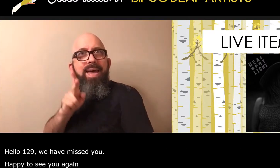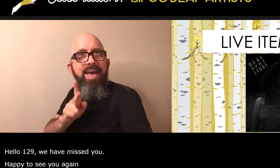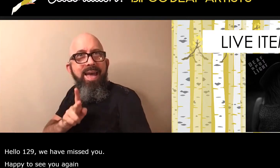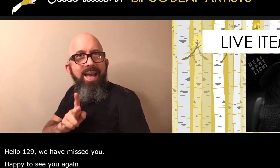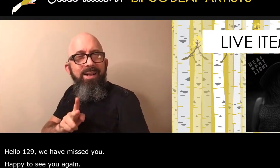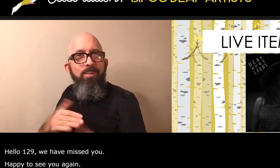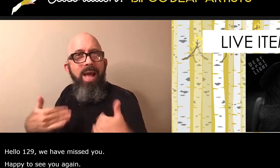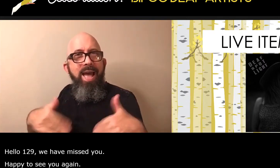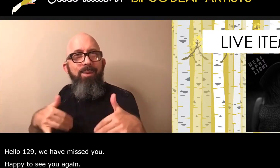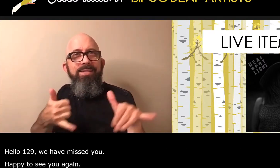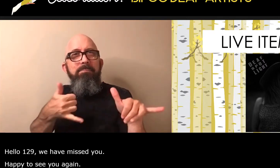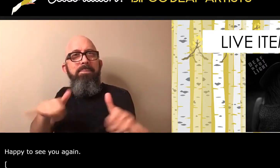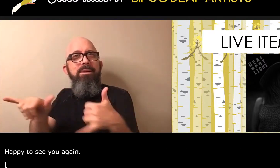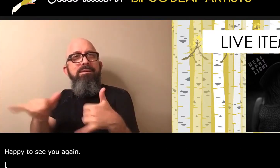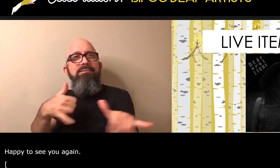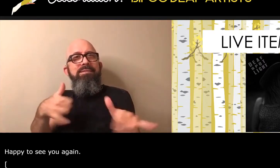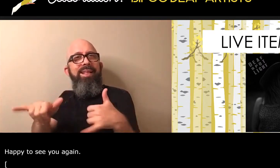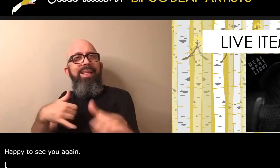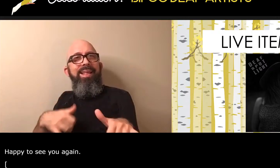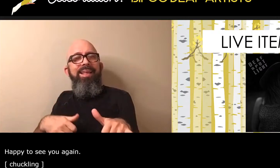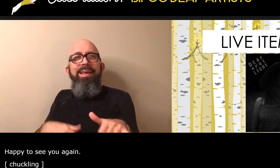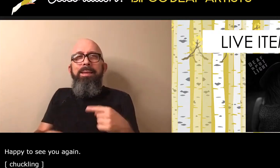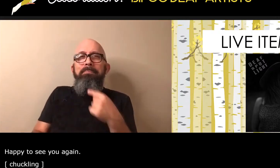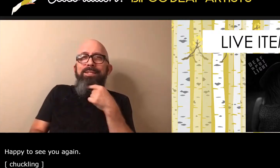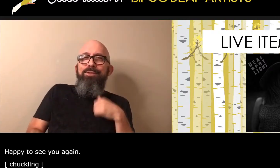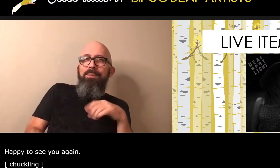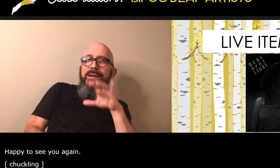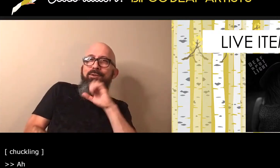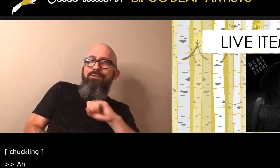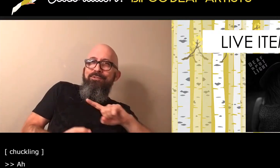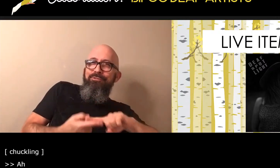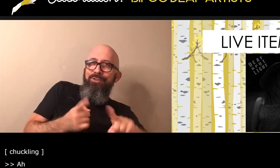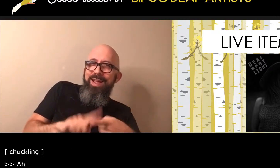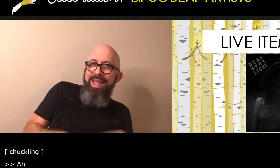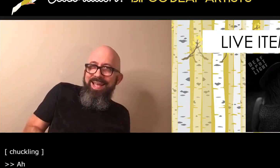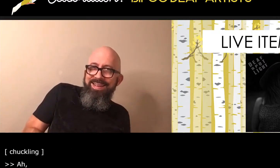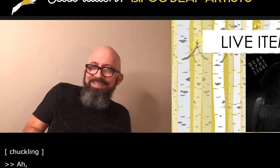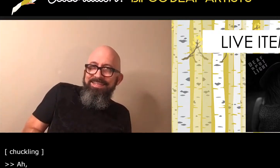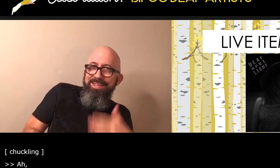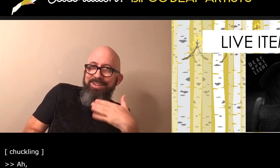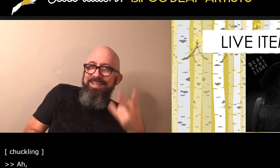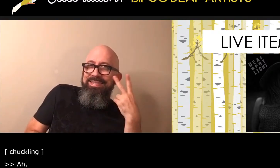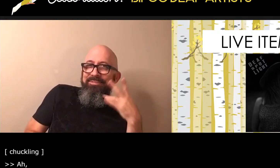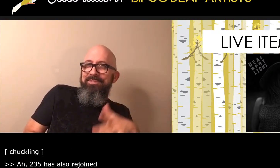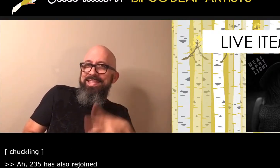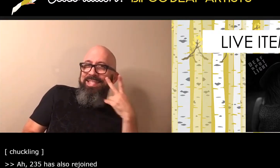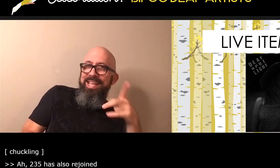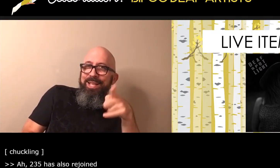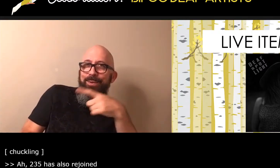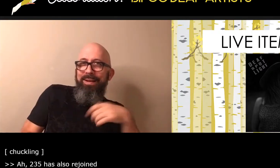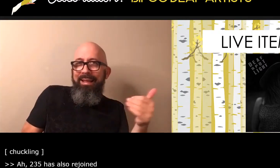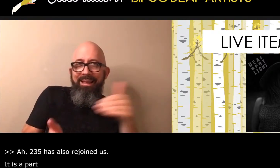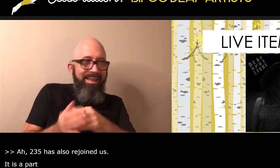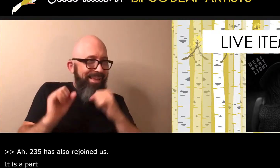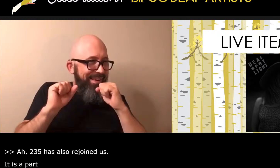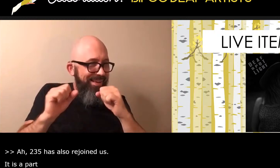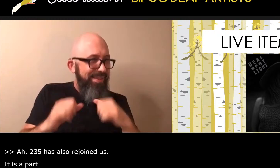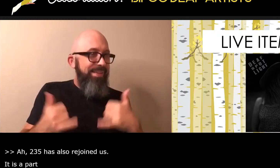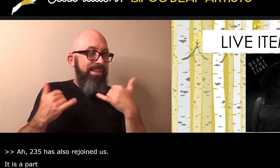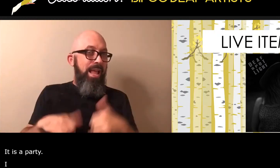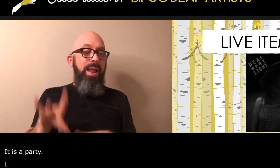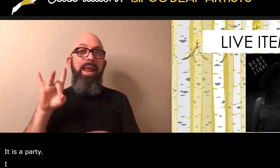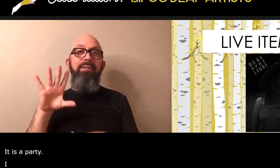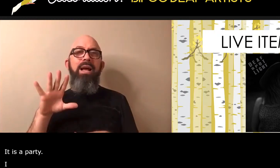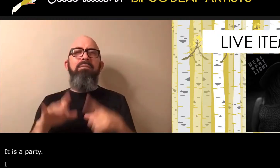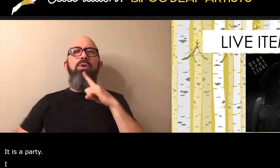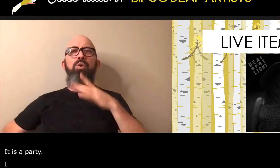Ah, 235 has also rejoined us. It is a party. It's like I felt like I was missing my old friends. Happy to